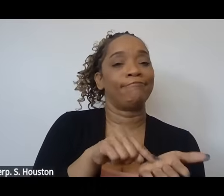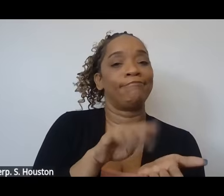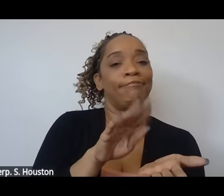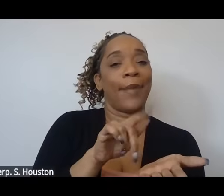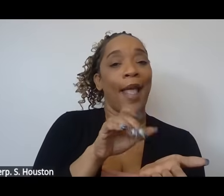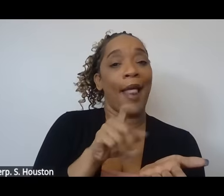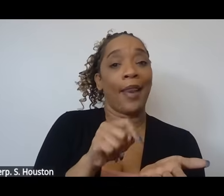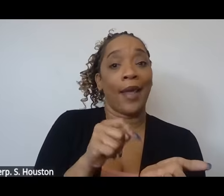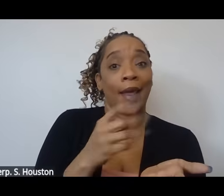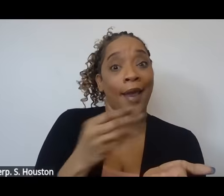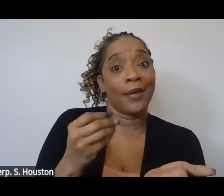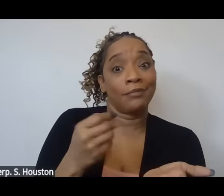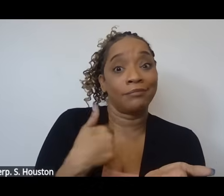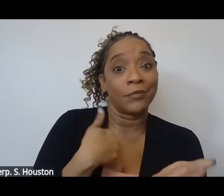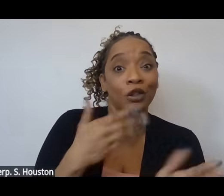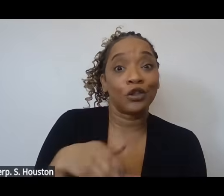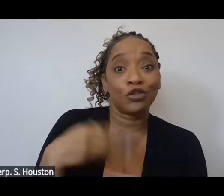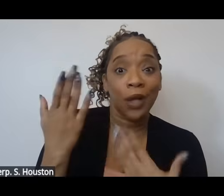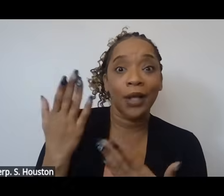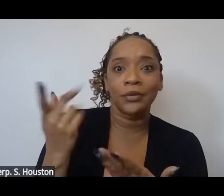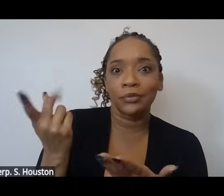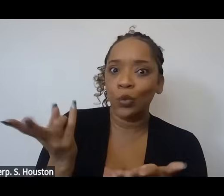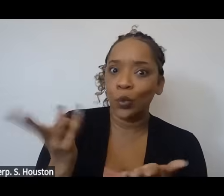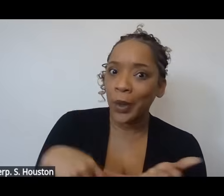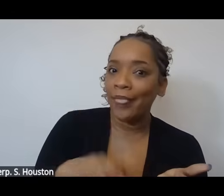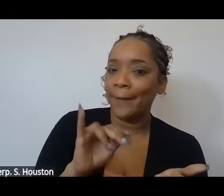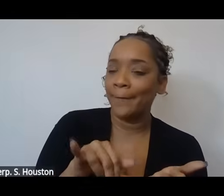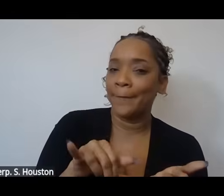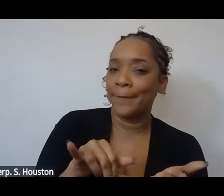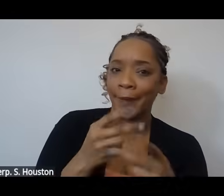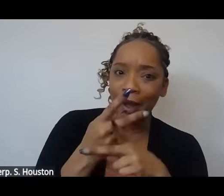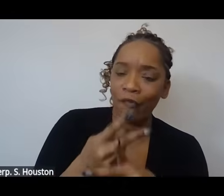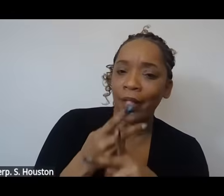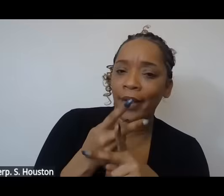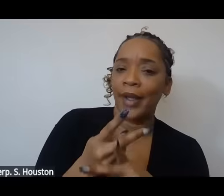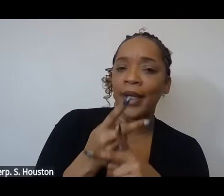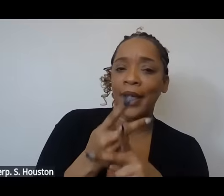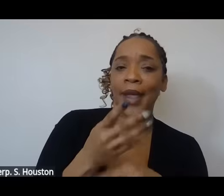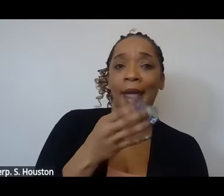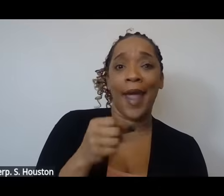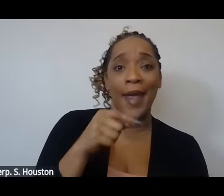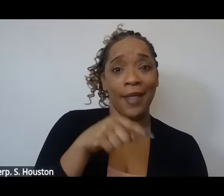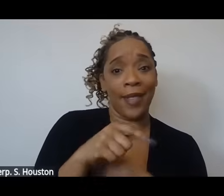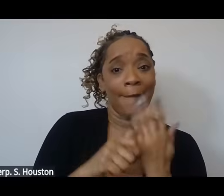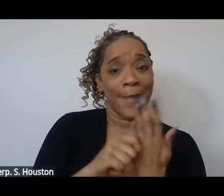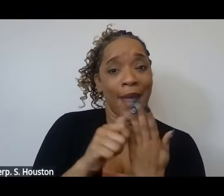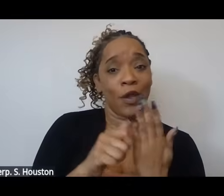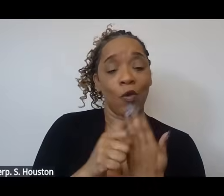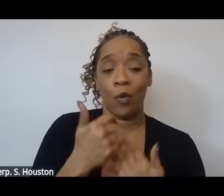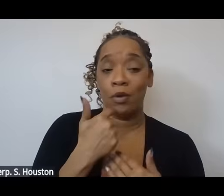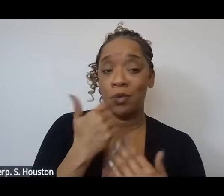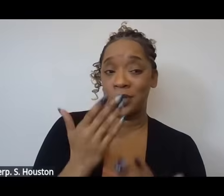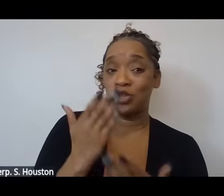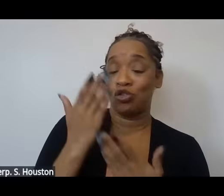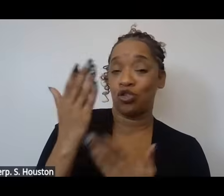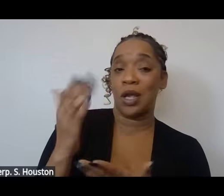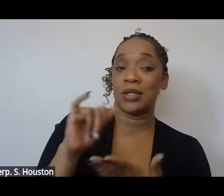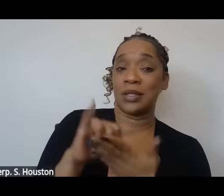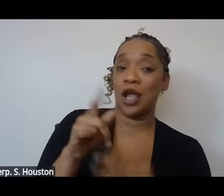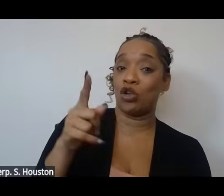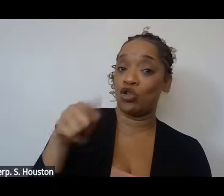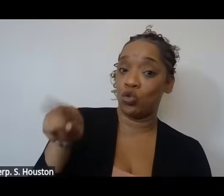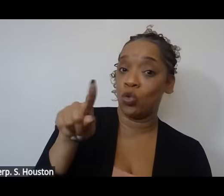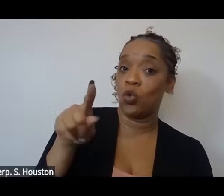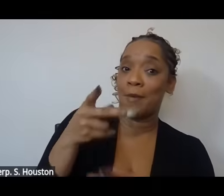them carefully. And that I think the manuals also suggest that the candidates carefully review